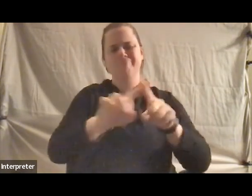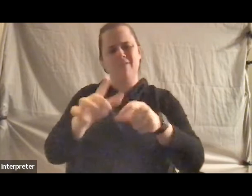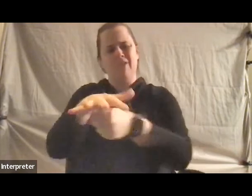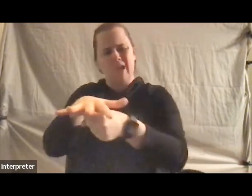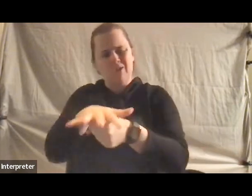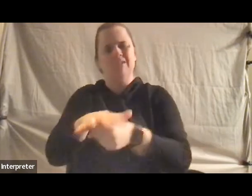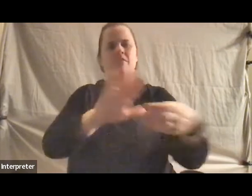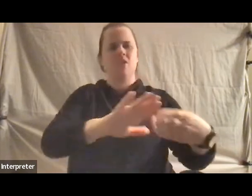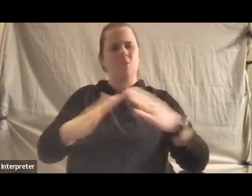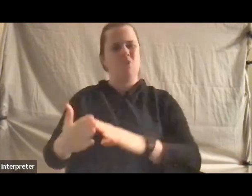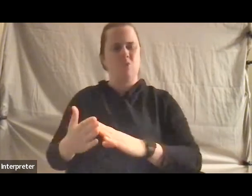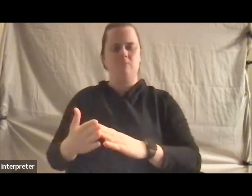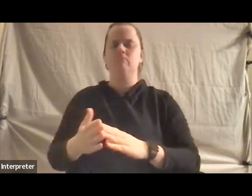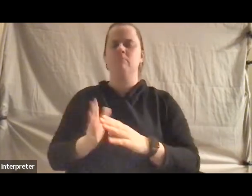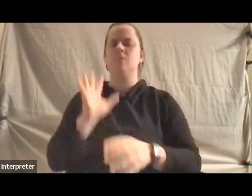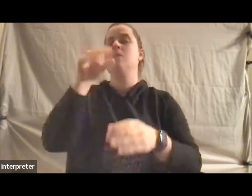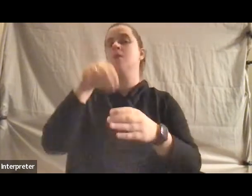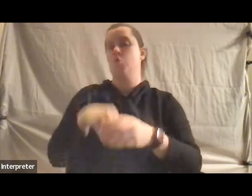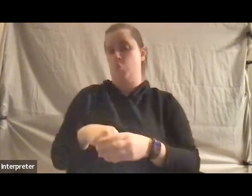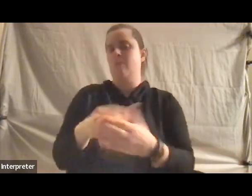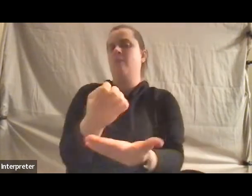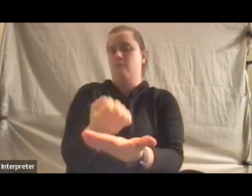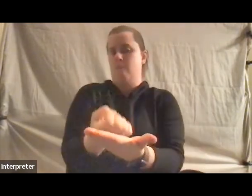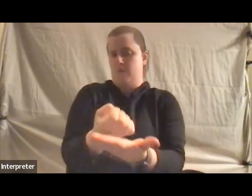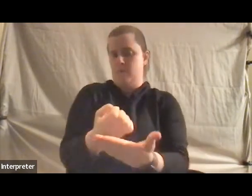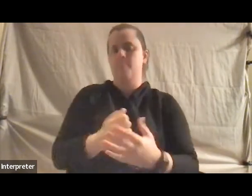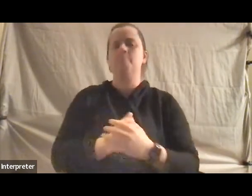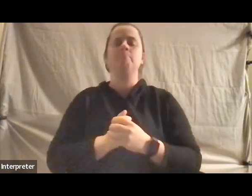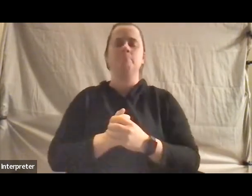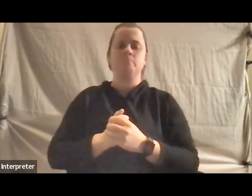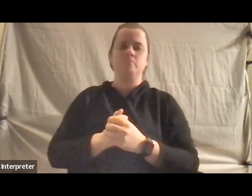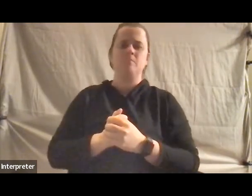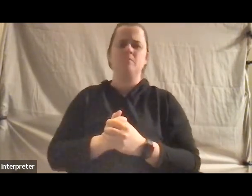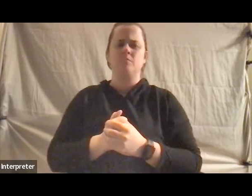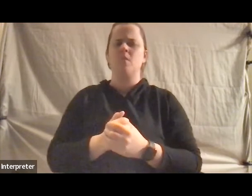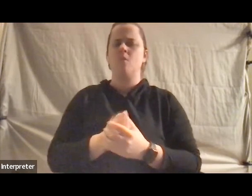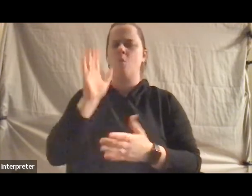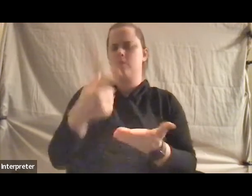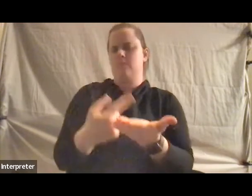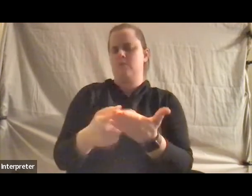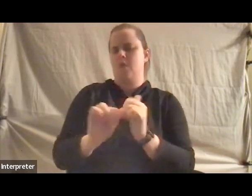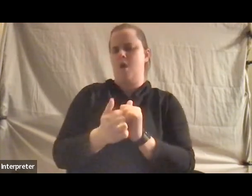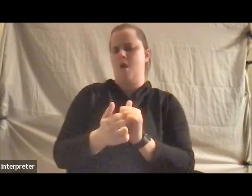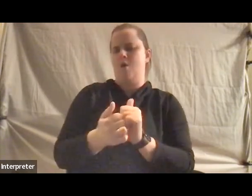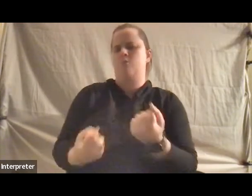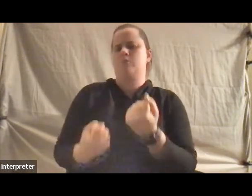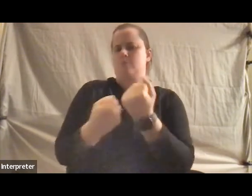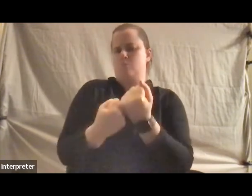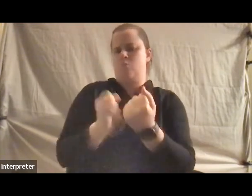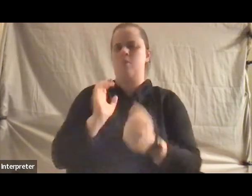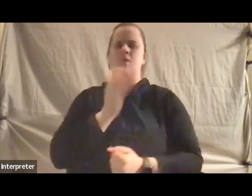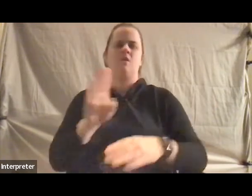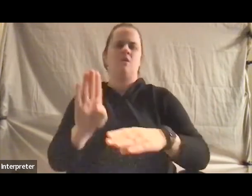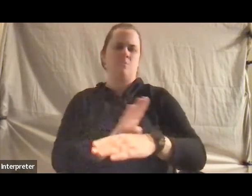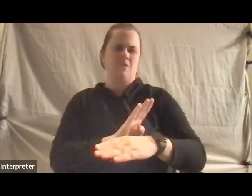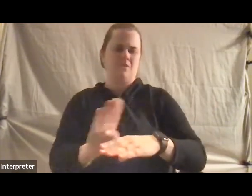economy. Before I jump in on how we're supporting our businesses and workforce, I do want to take this moment to thank our